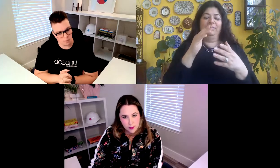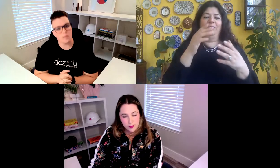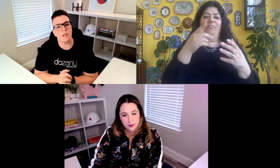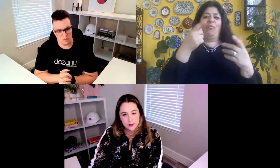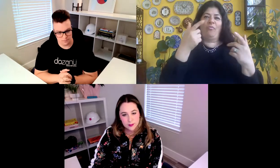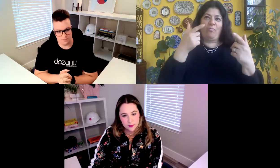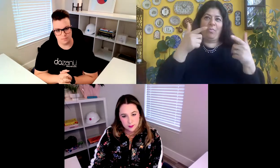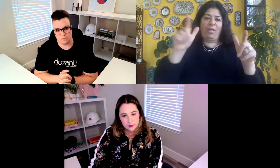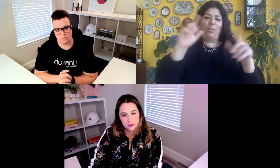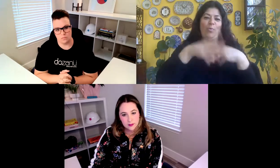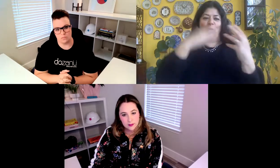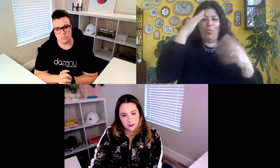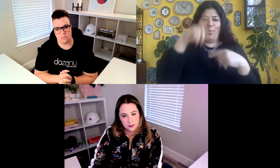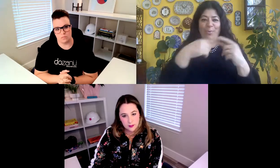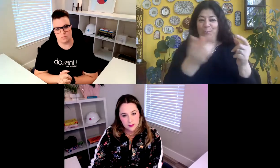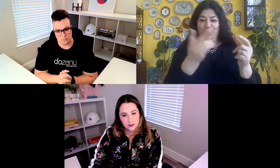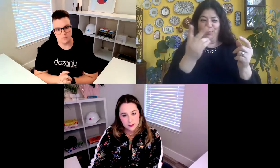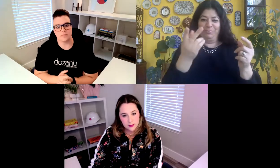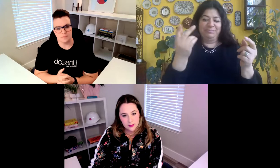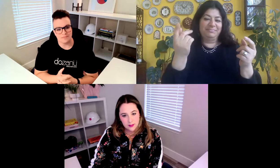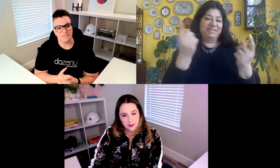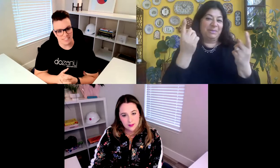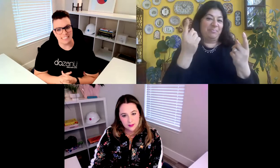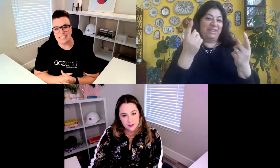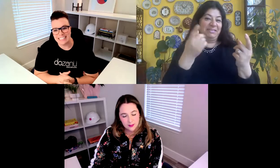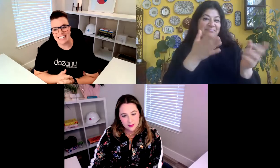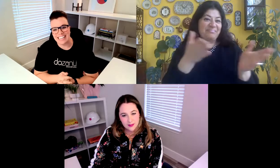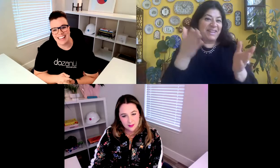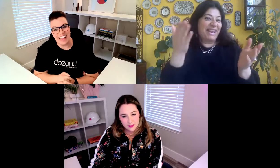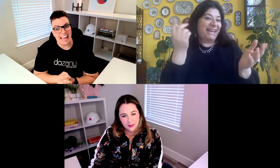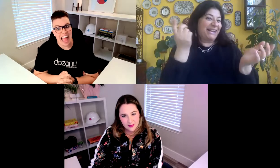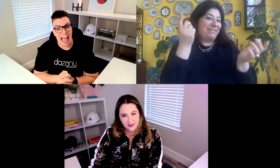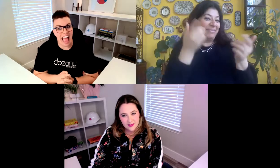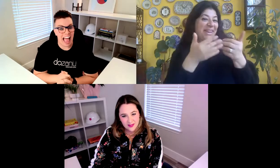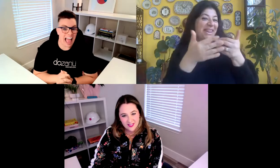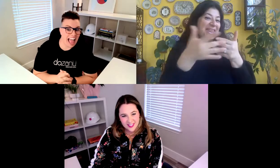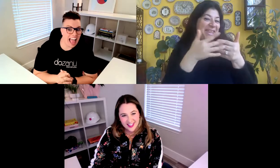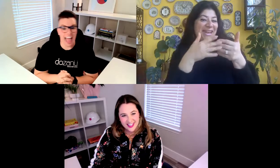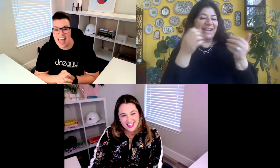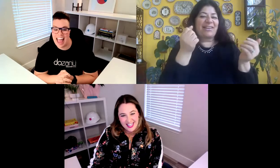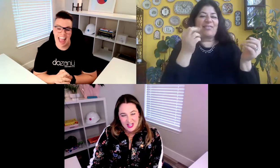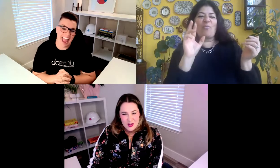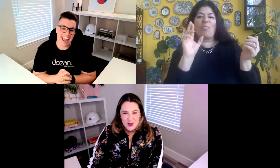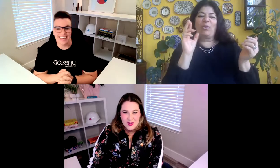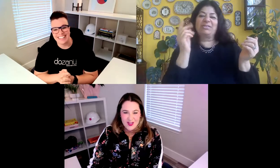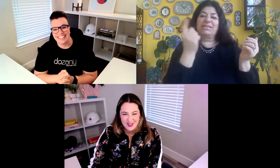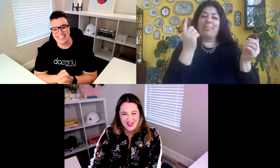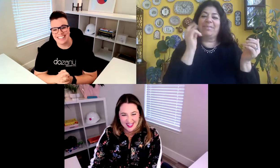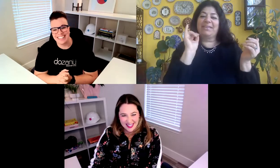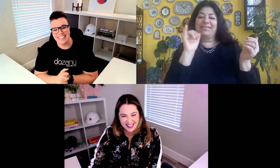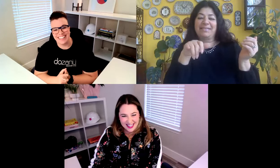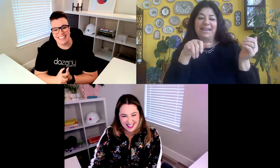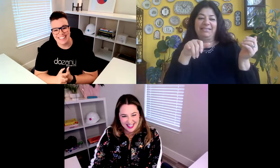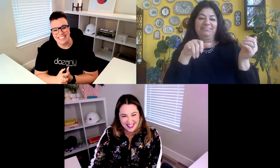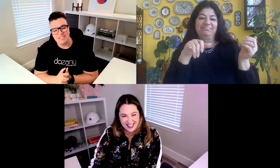Okay, so is there anything you want to share, either of you? And you want to let the world know about yourselves? Is there anything planned that